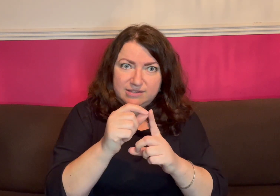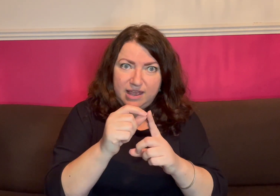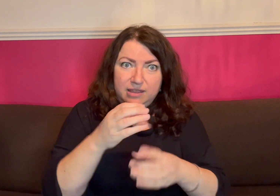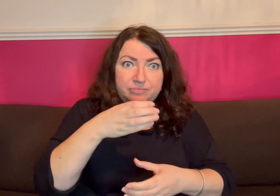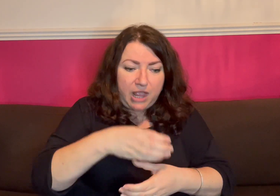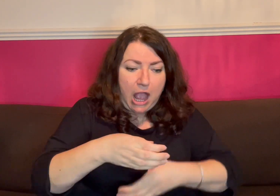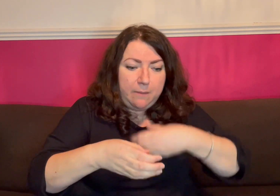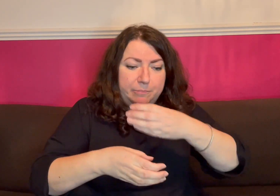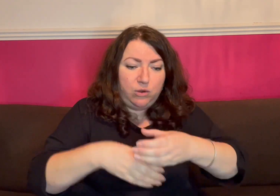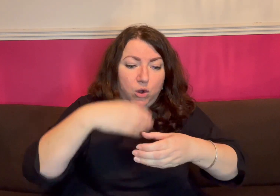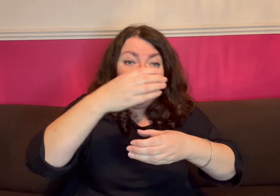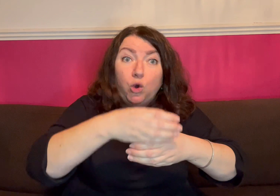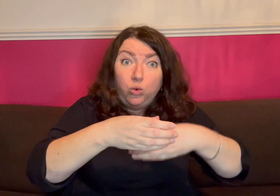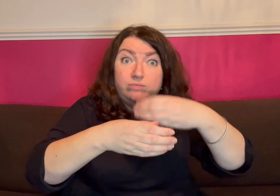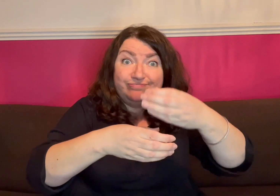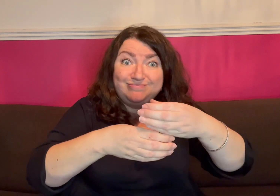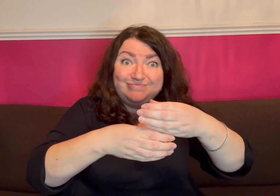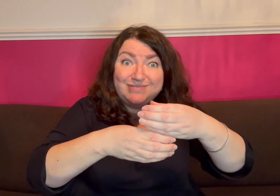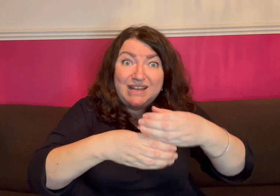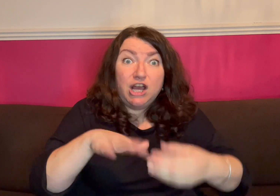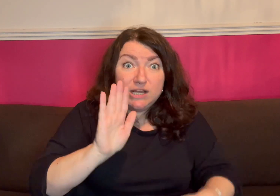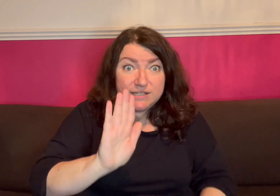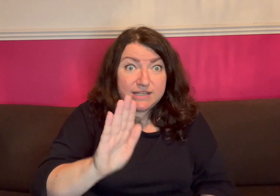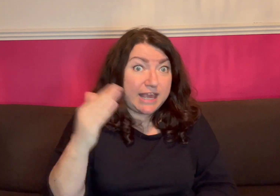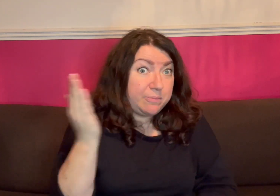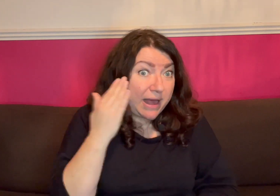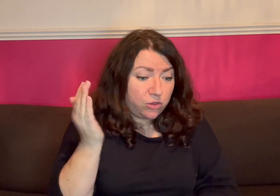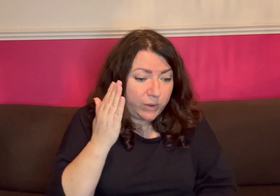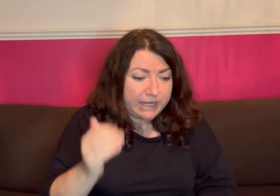Percy built a wall to keep out the wind.